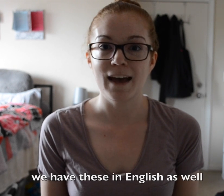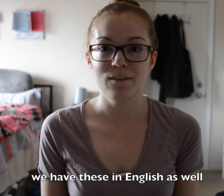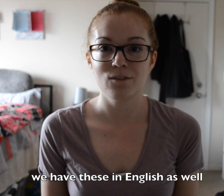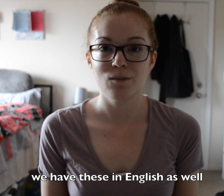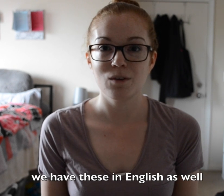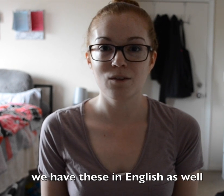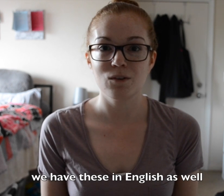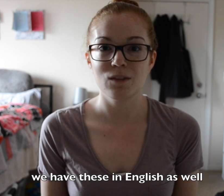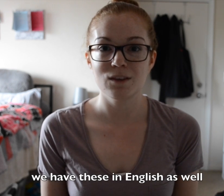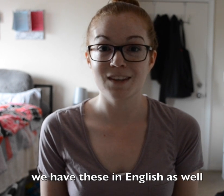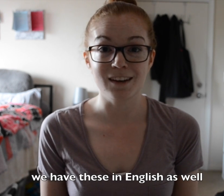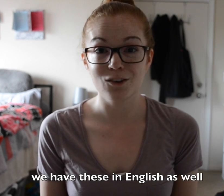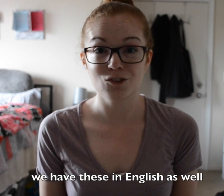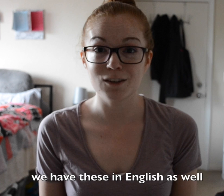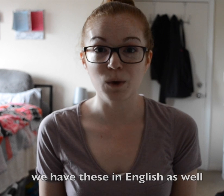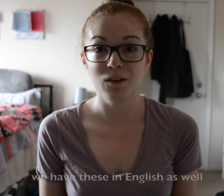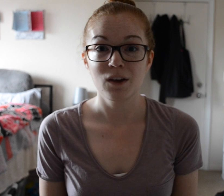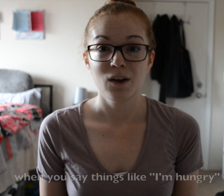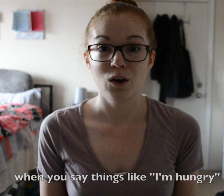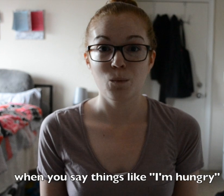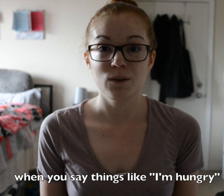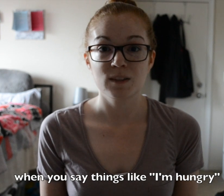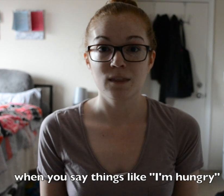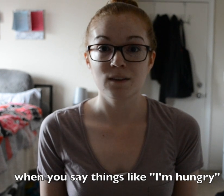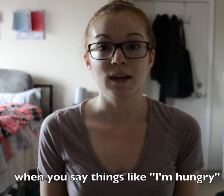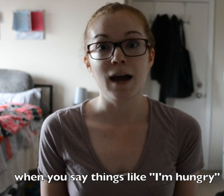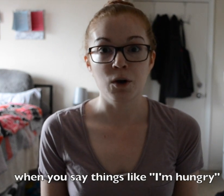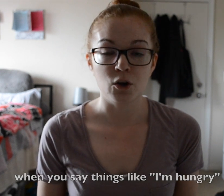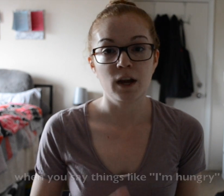have these in English as well when you say things like I'm hungry